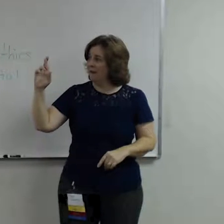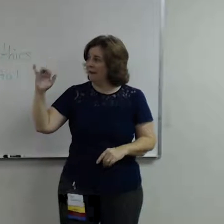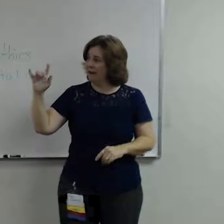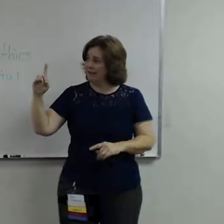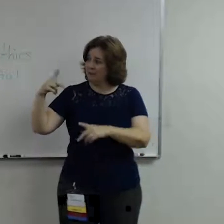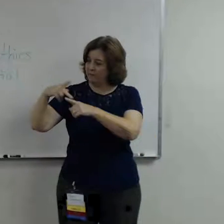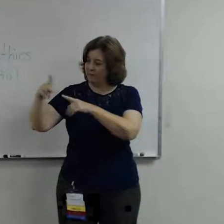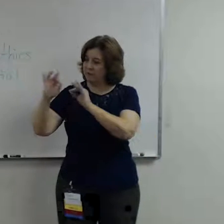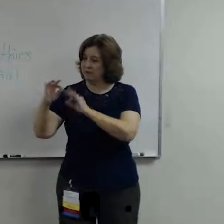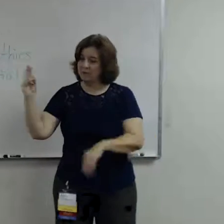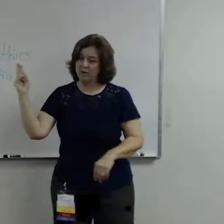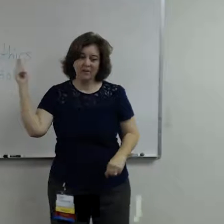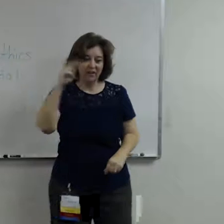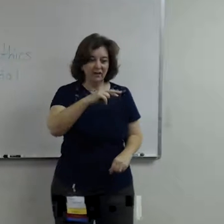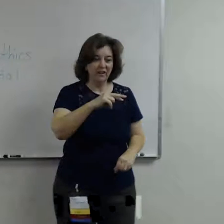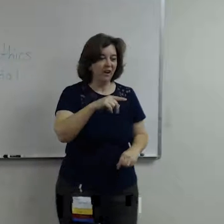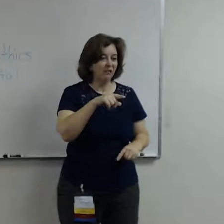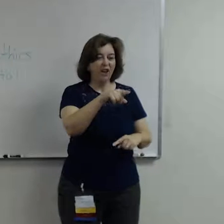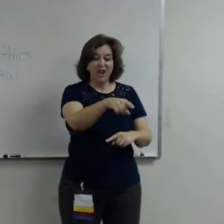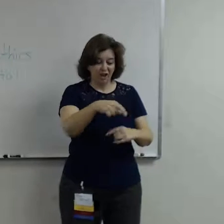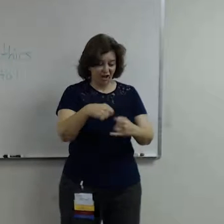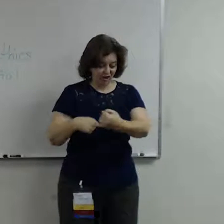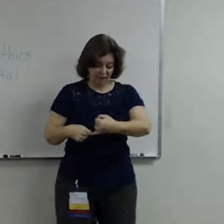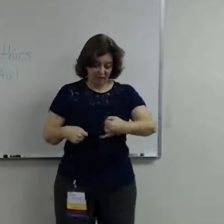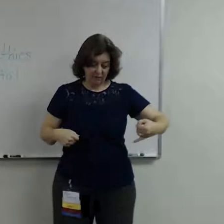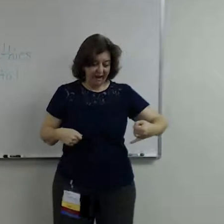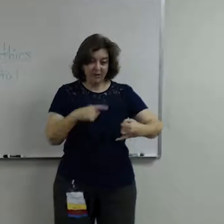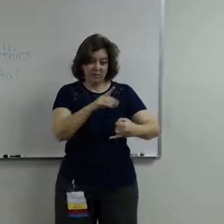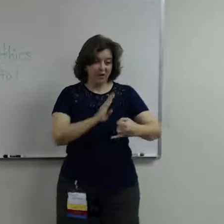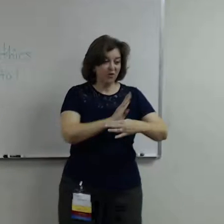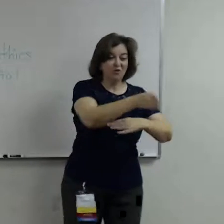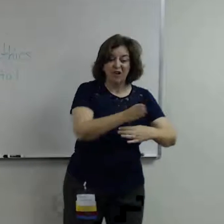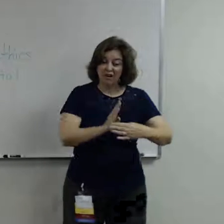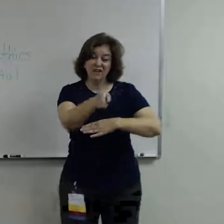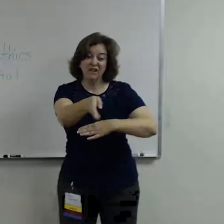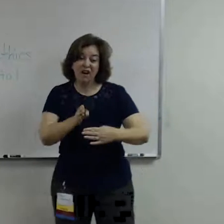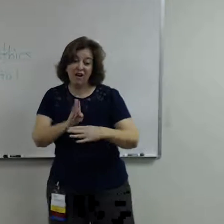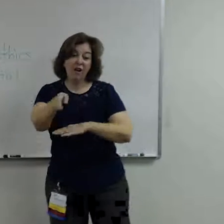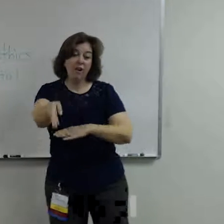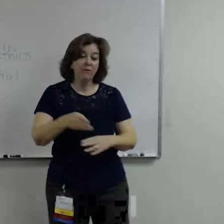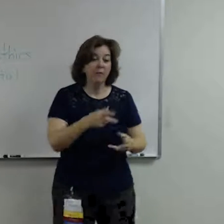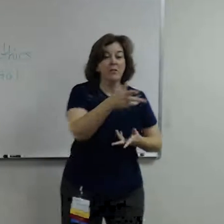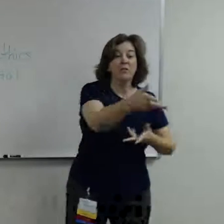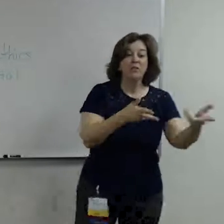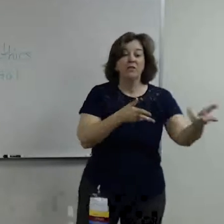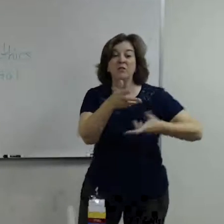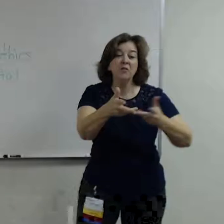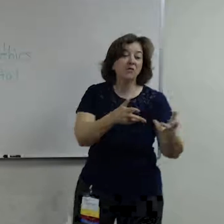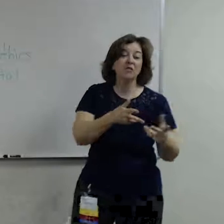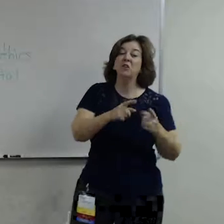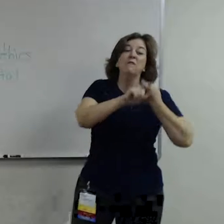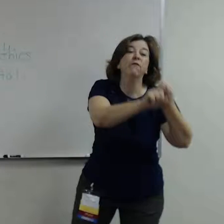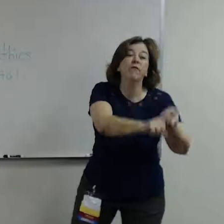RID, professional interpreters look and go, those boundaries, you're crossing all over them. You're too